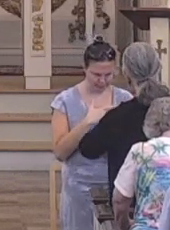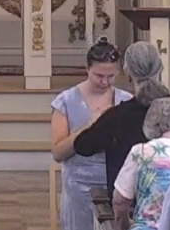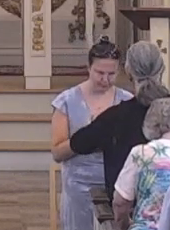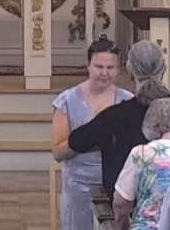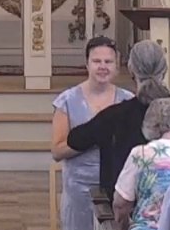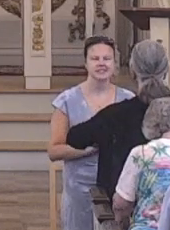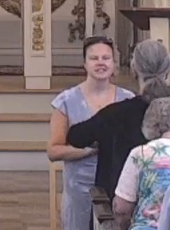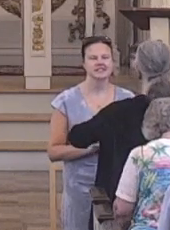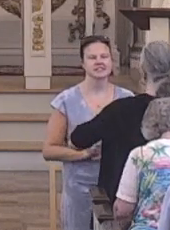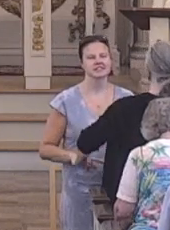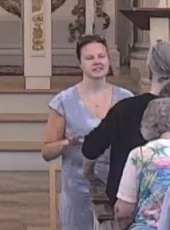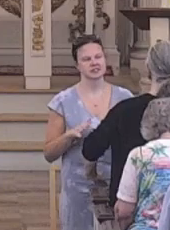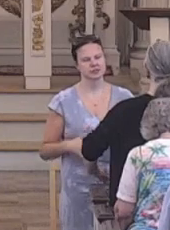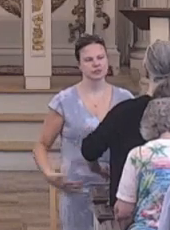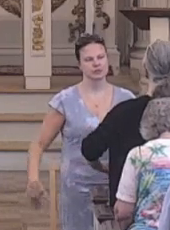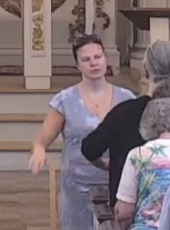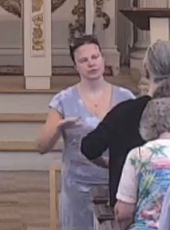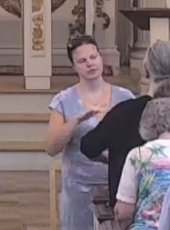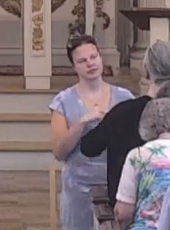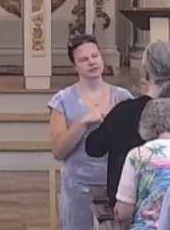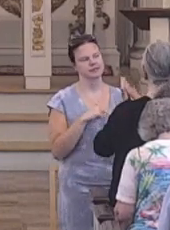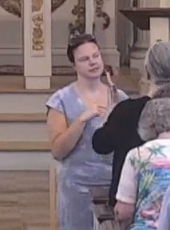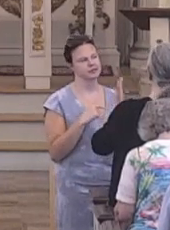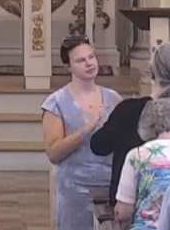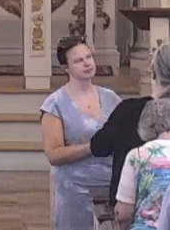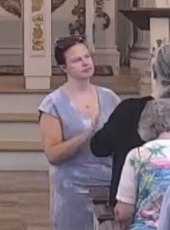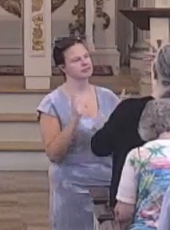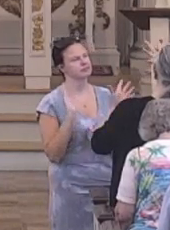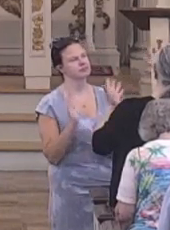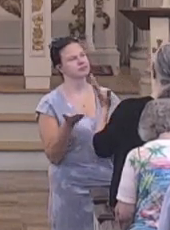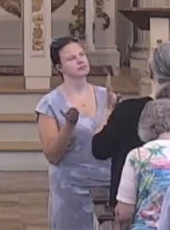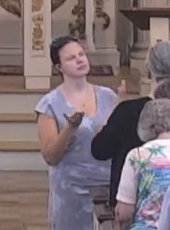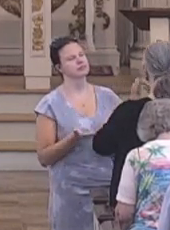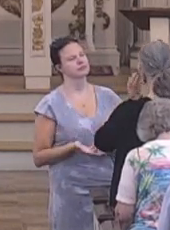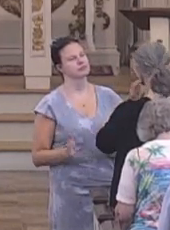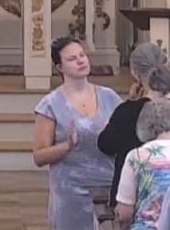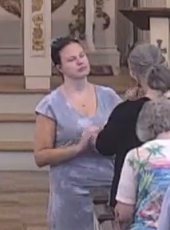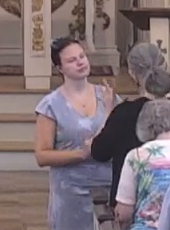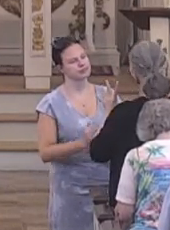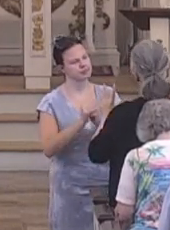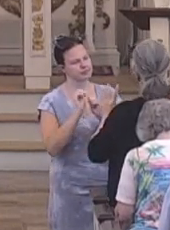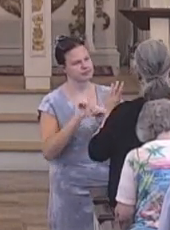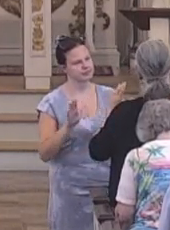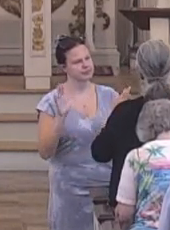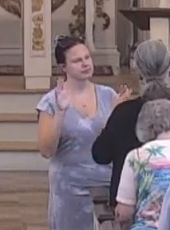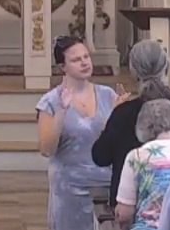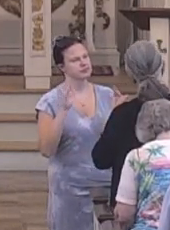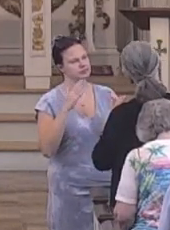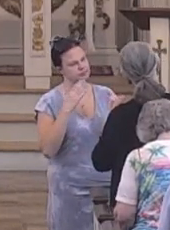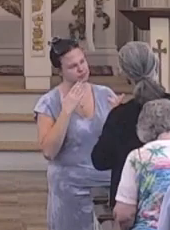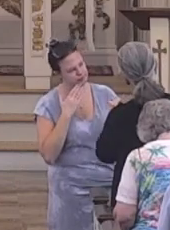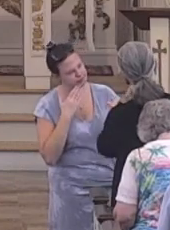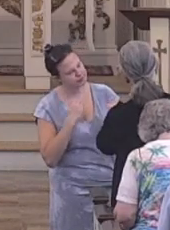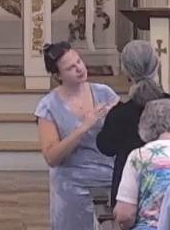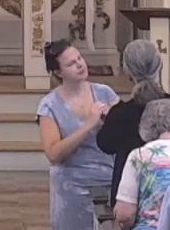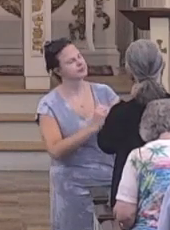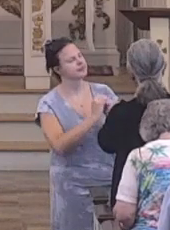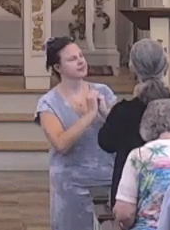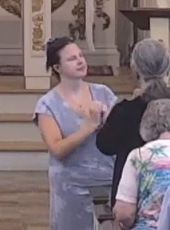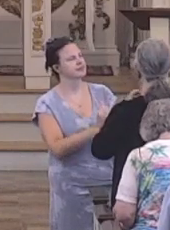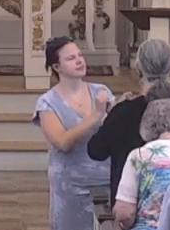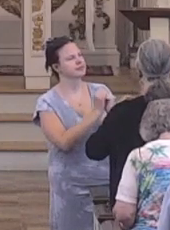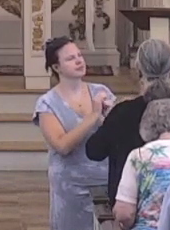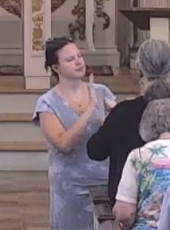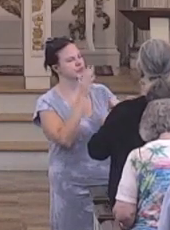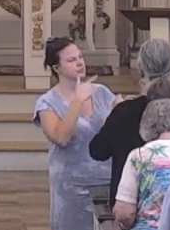of goodwill. We praise you, we bless you, we adore